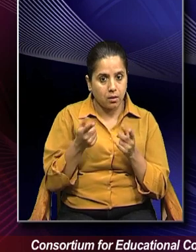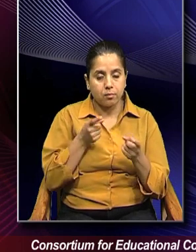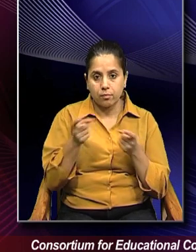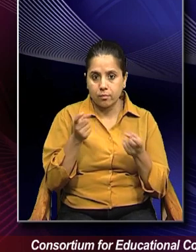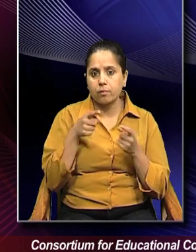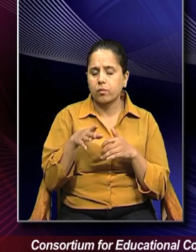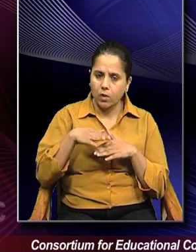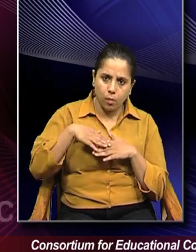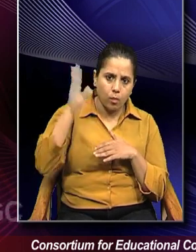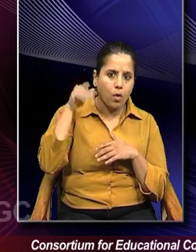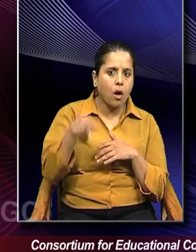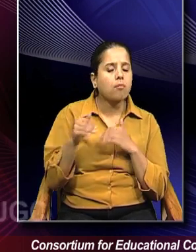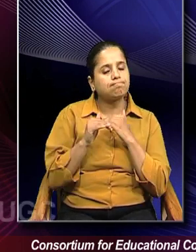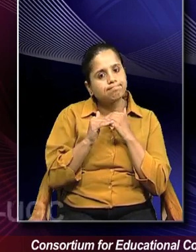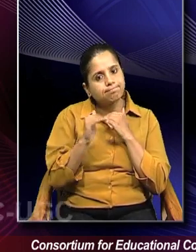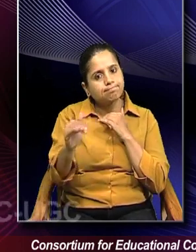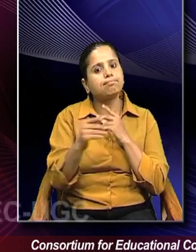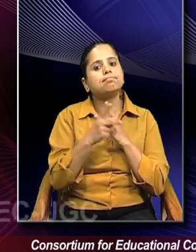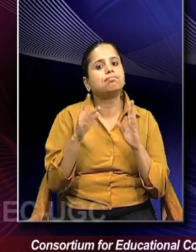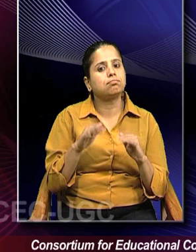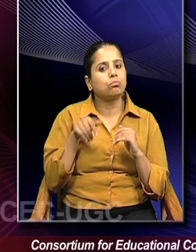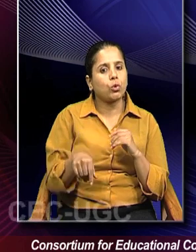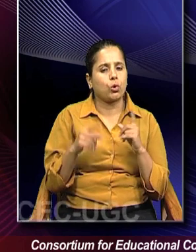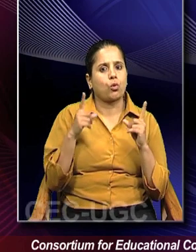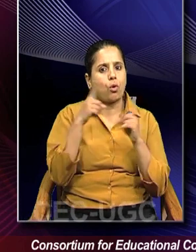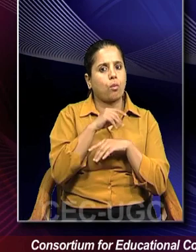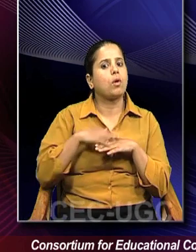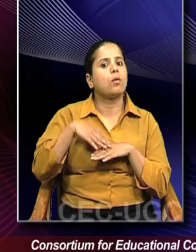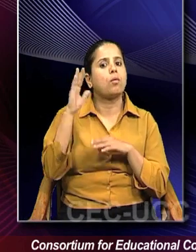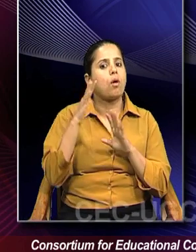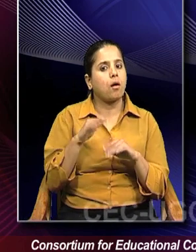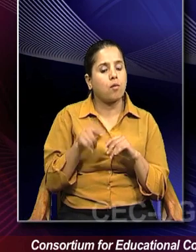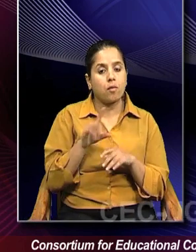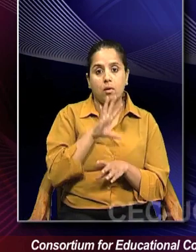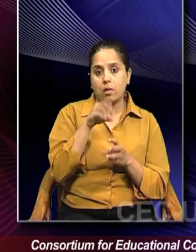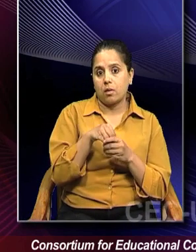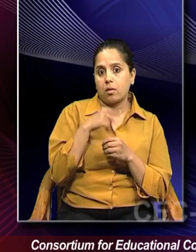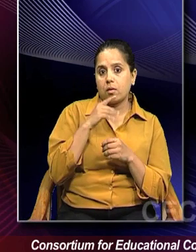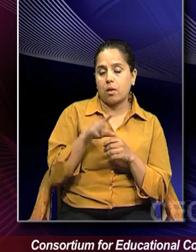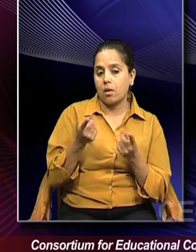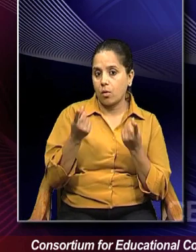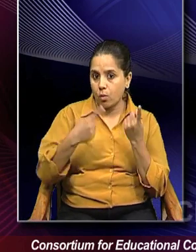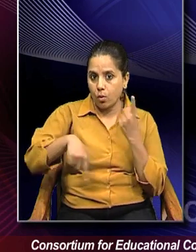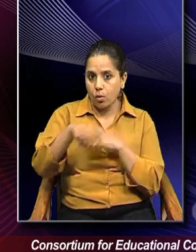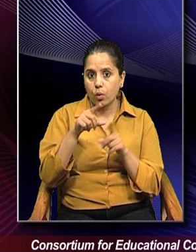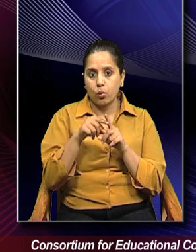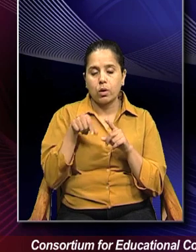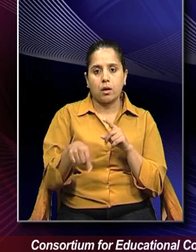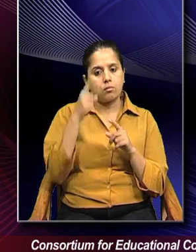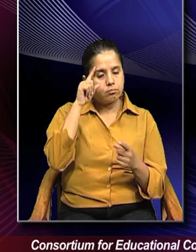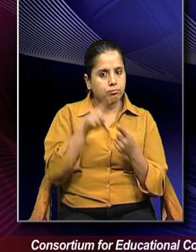is much more subtle, is much more complex. It involves entering into